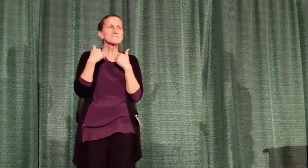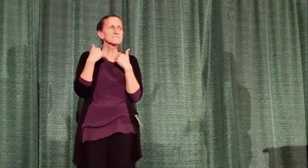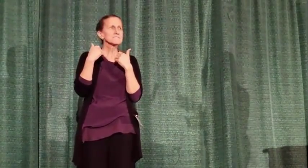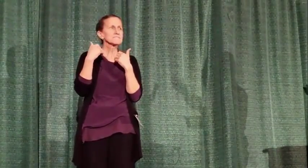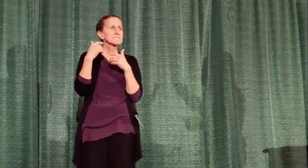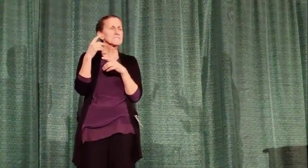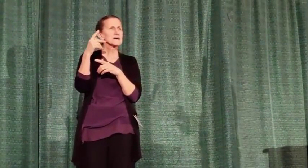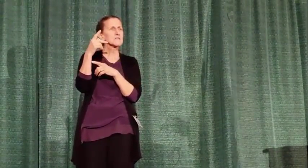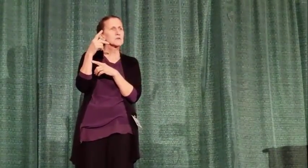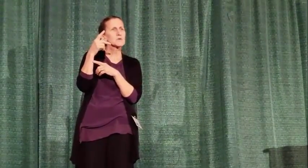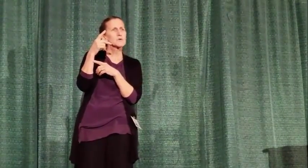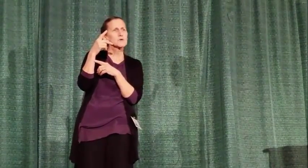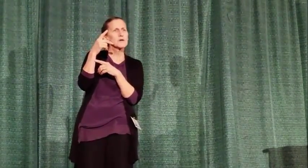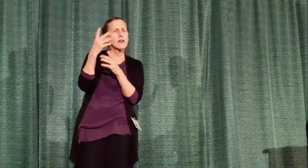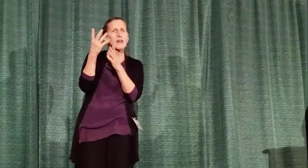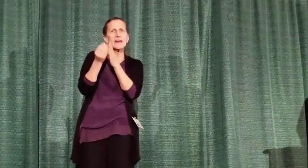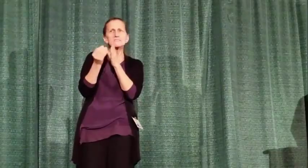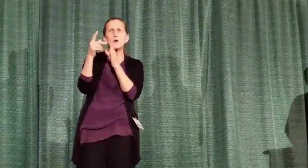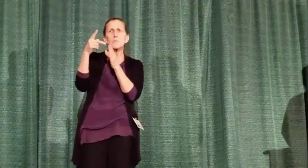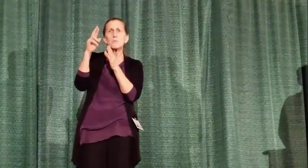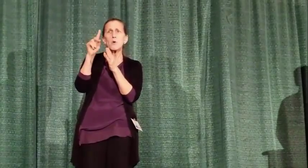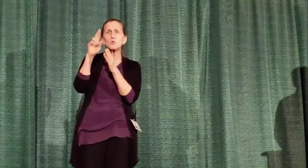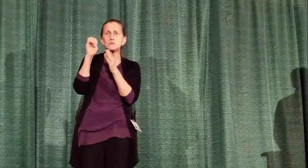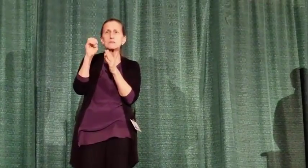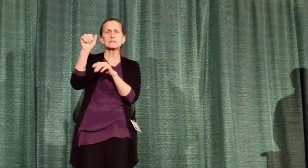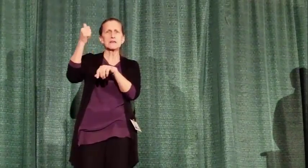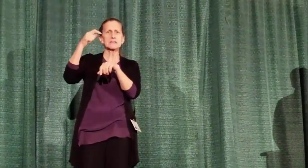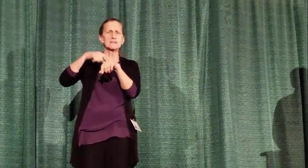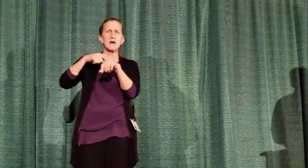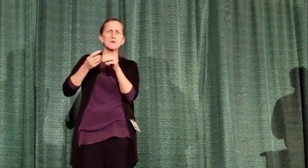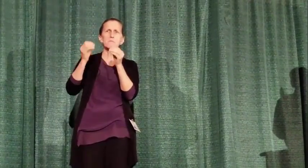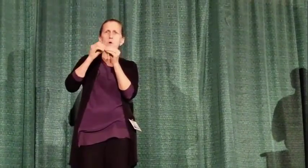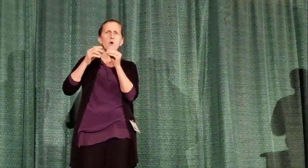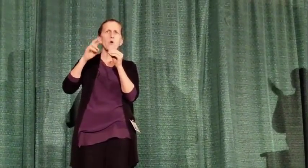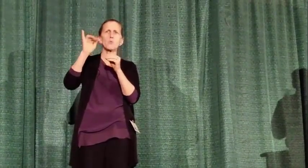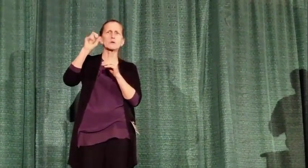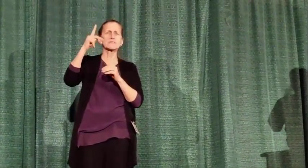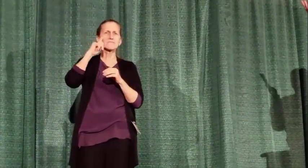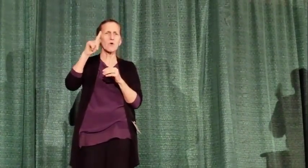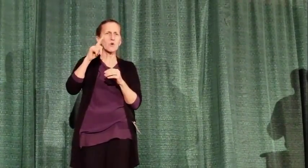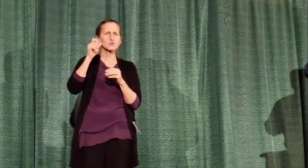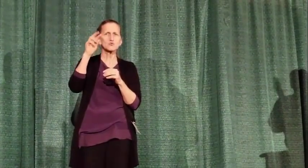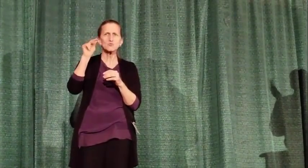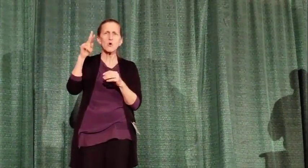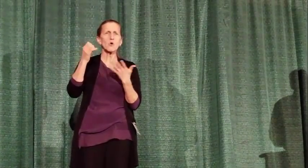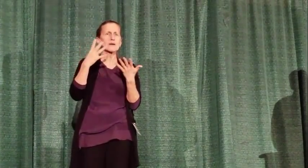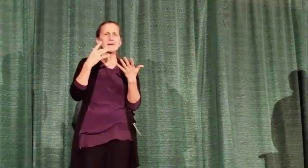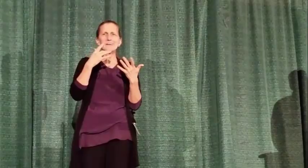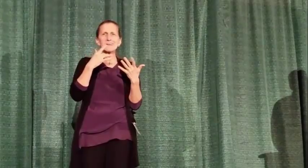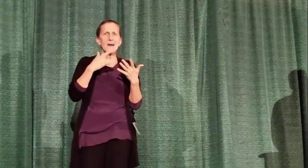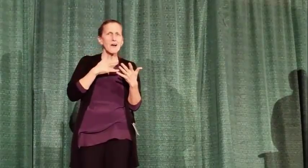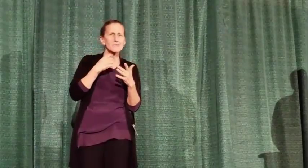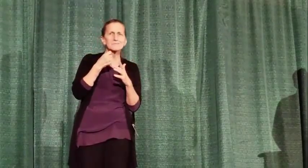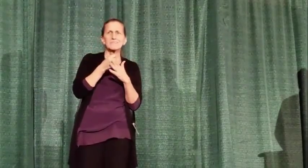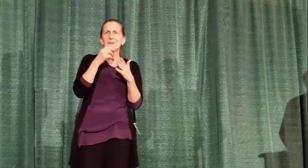have 10 times the risk of early life stroke. You have double the risk of heart attack, prostate cancer, breast cancer. All these things